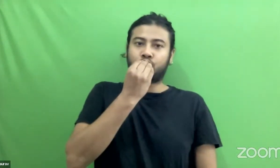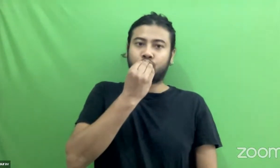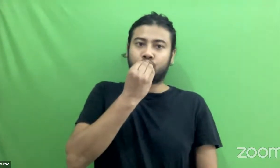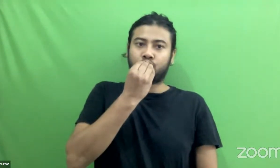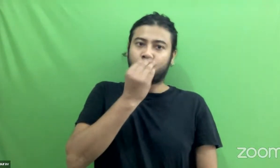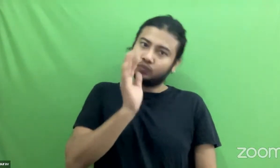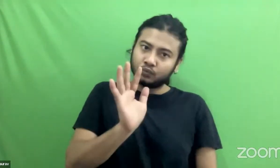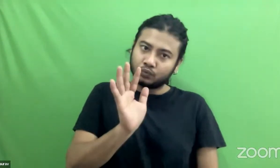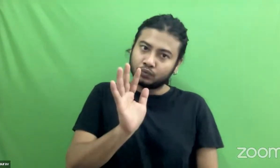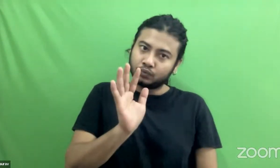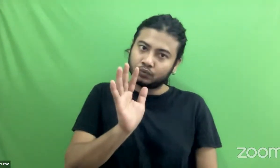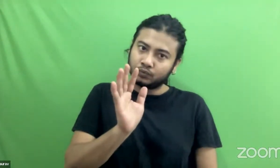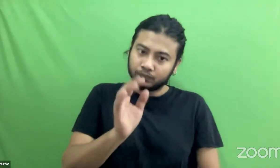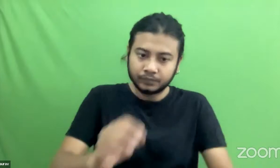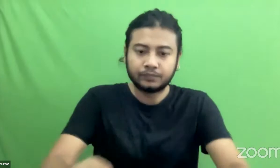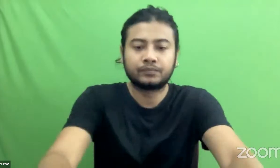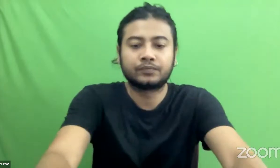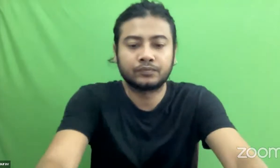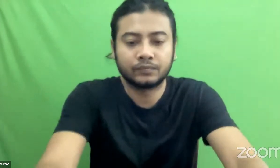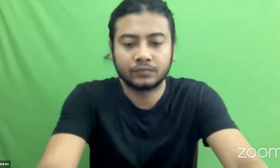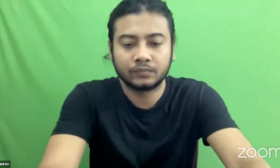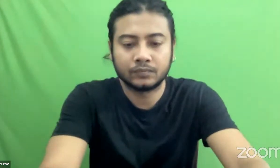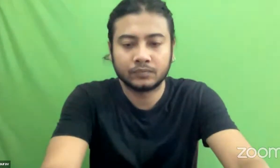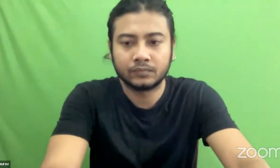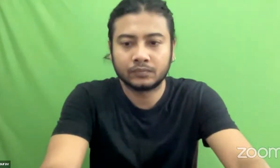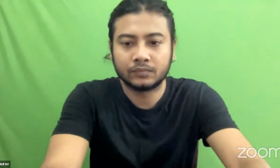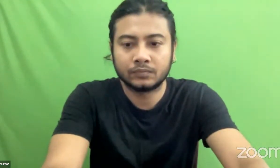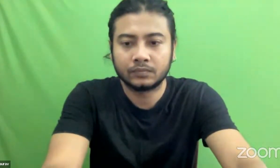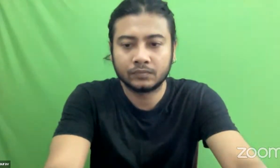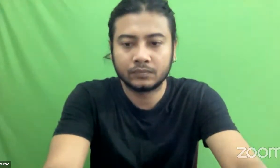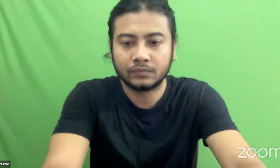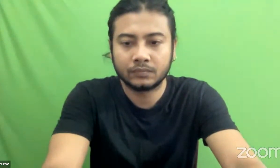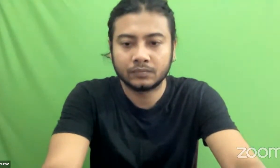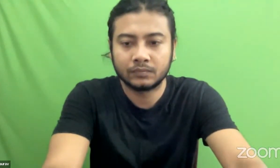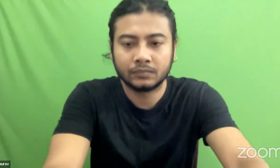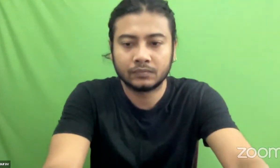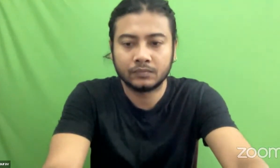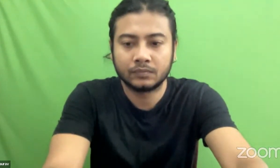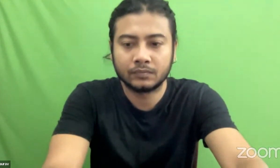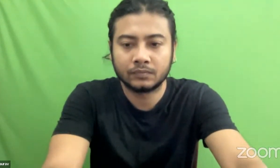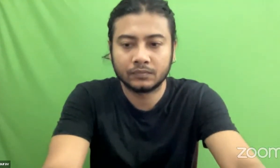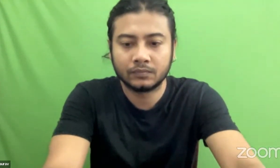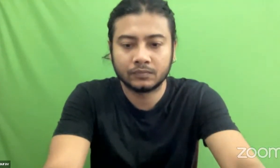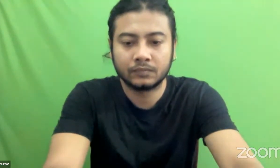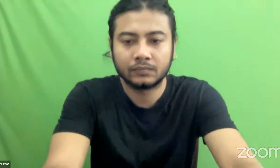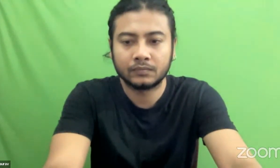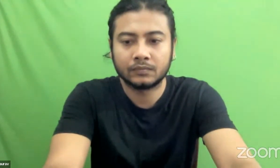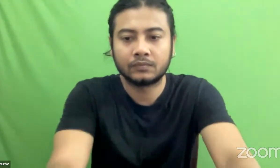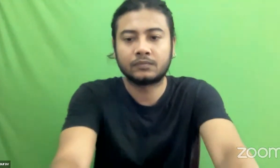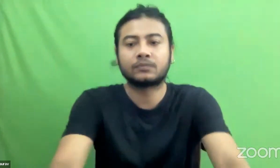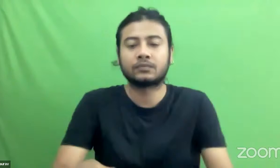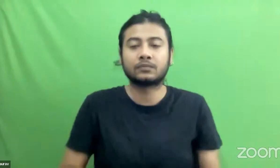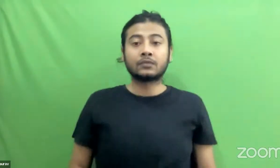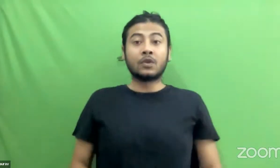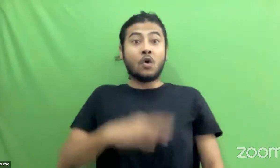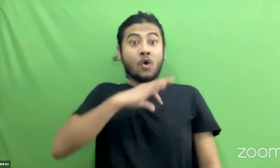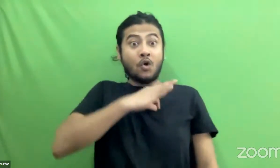We eat to maintain our body, right? Similarly, we do japa to maintain